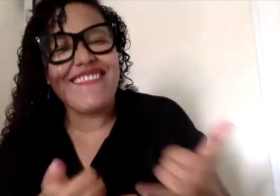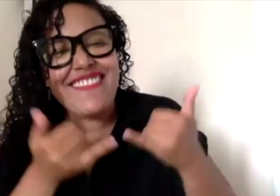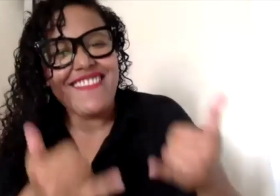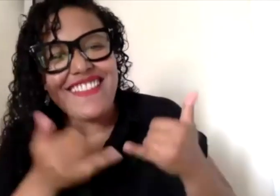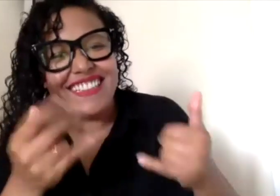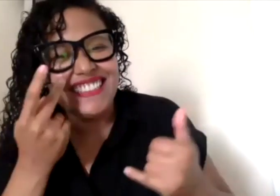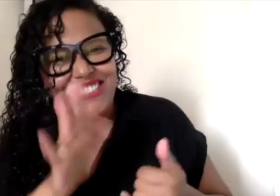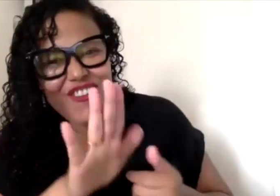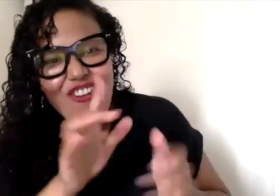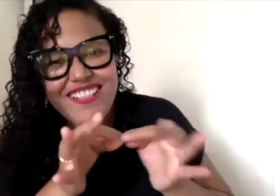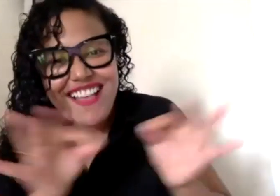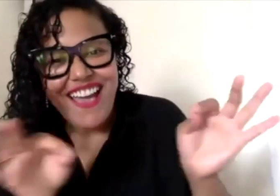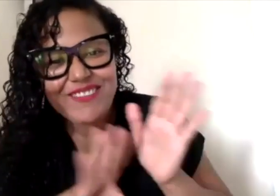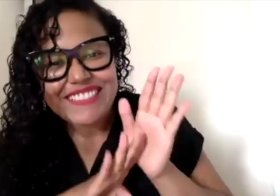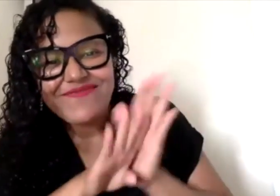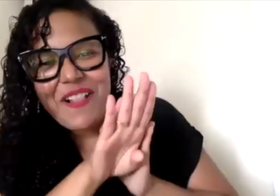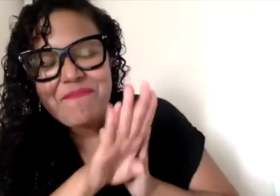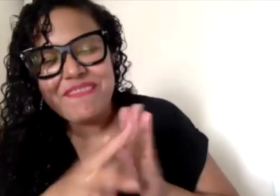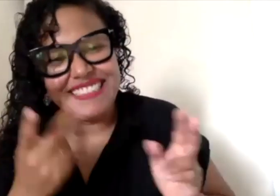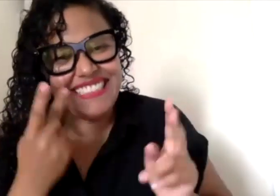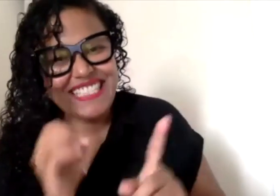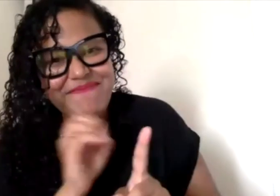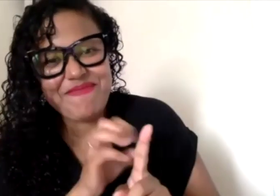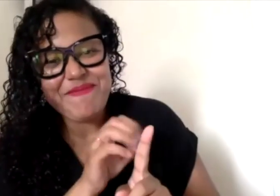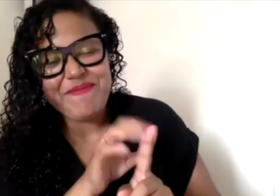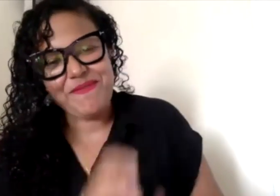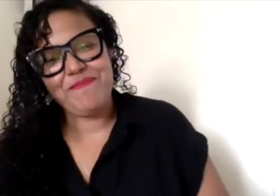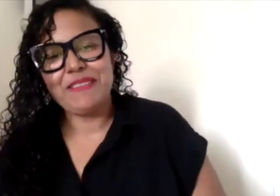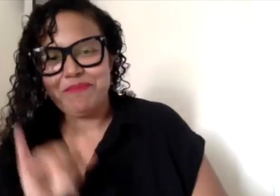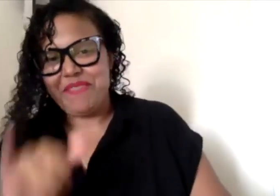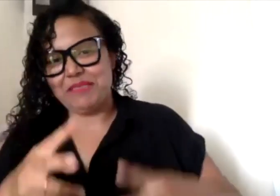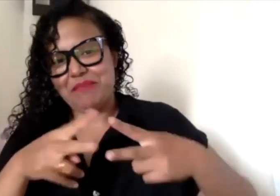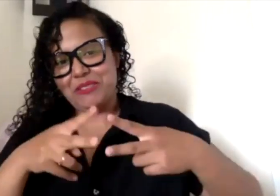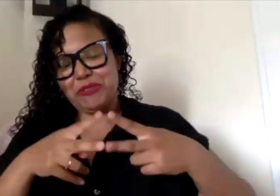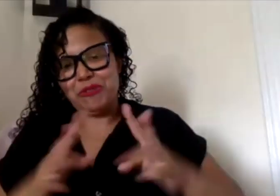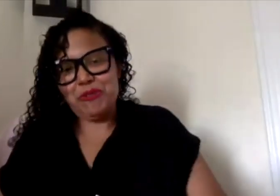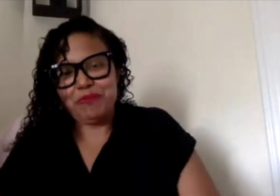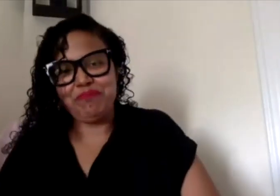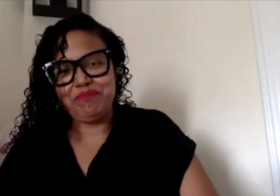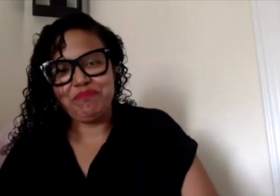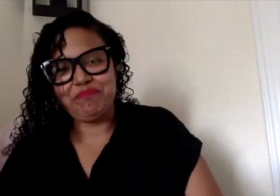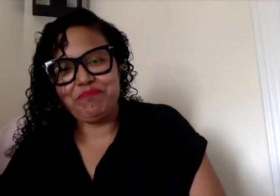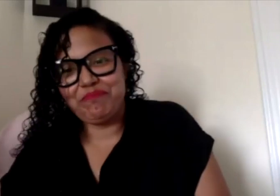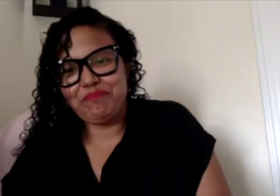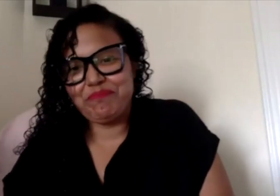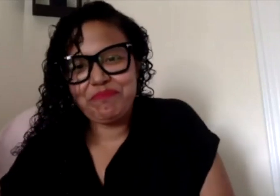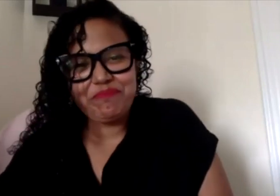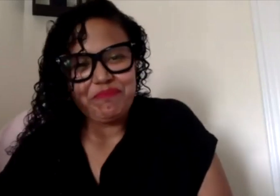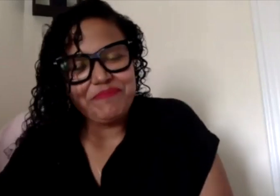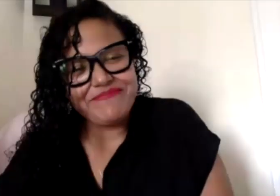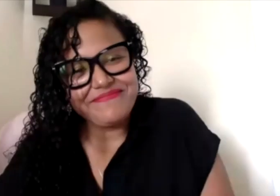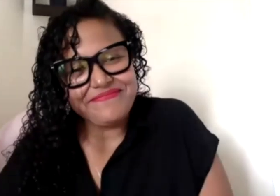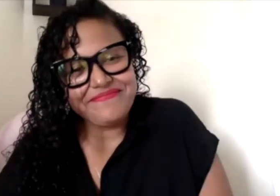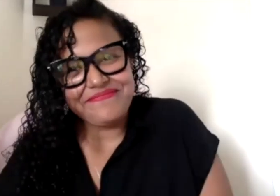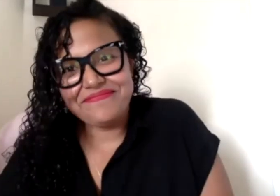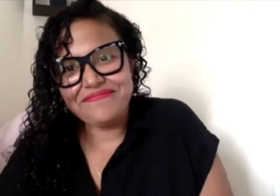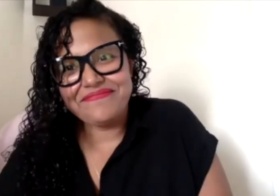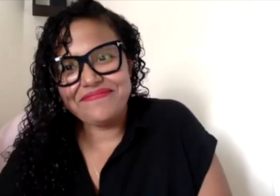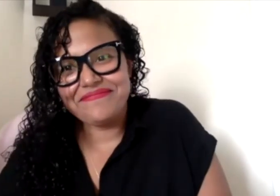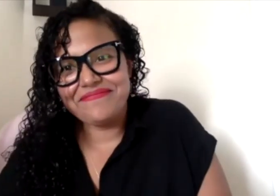And I like playing with my daughter and see her language develop as I expose her more and more. So those are my two